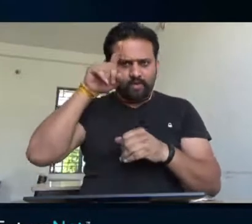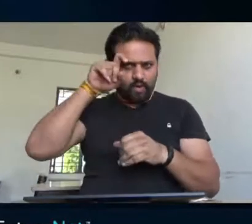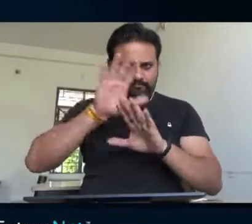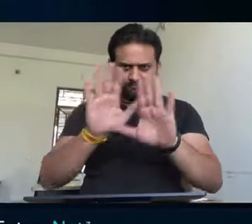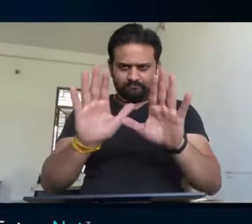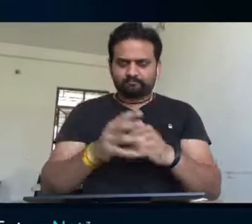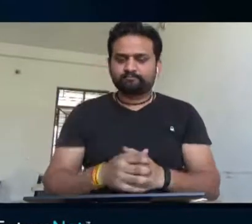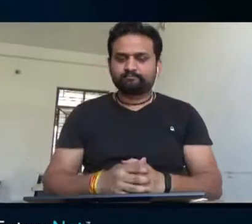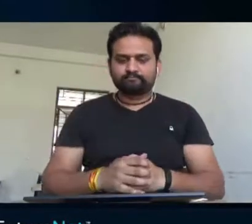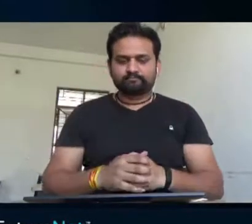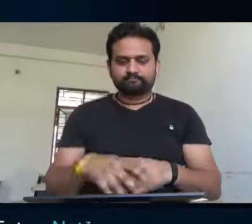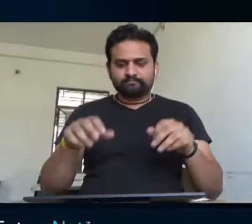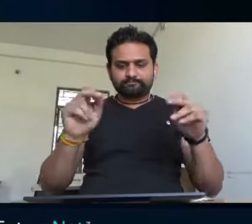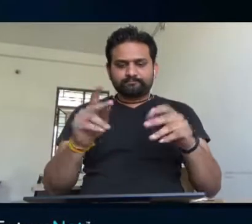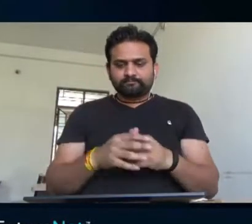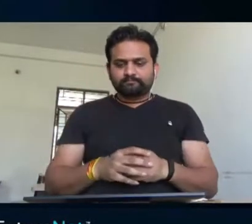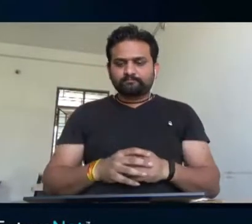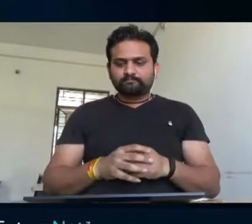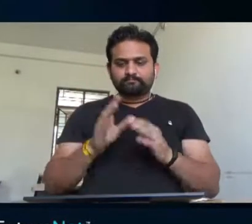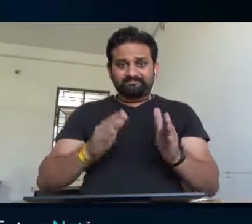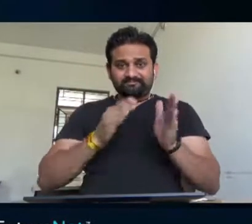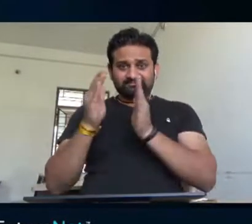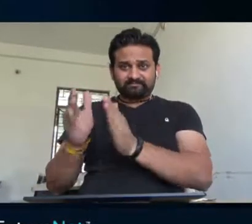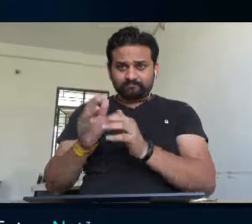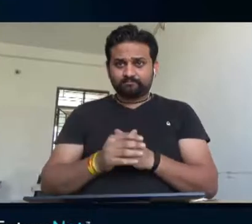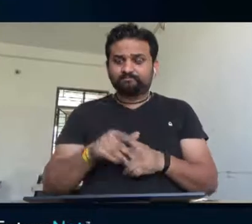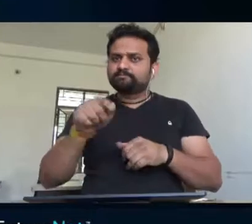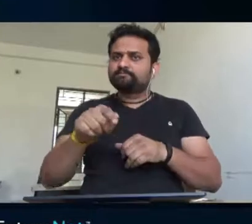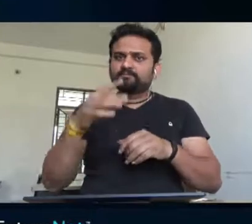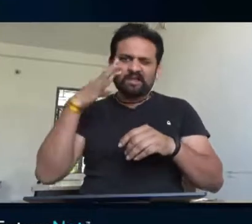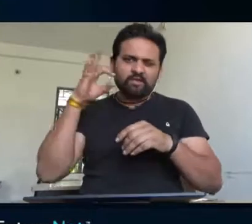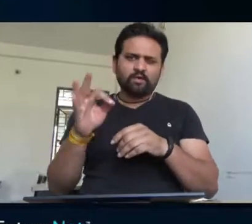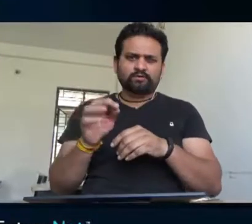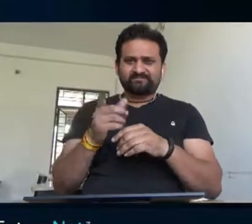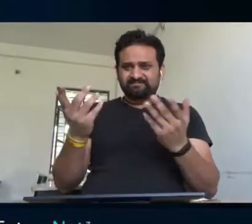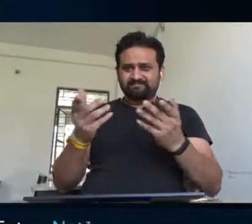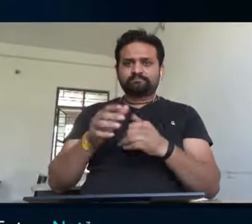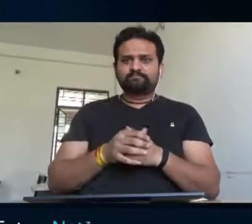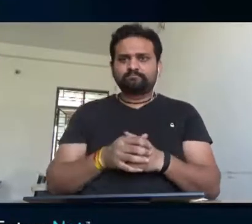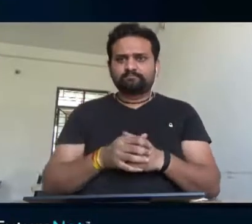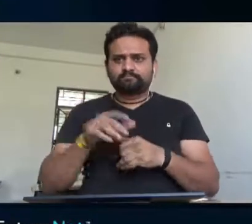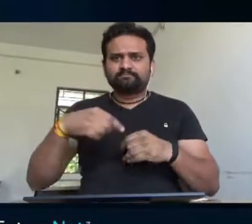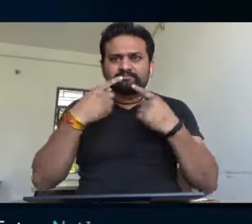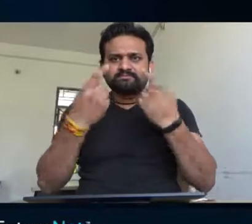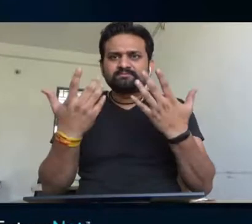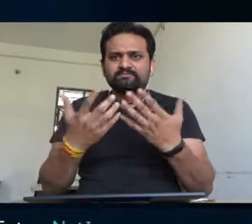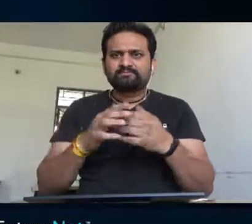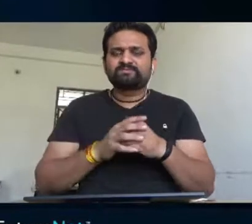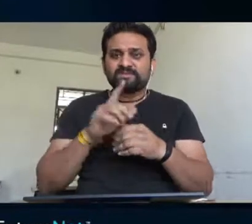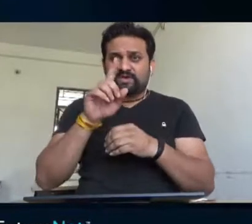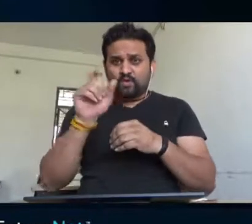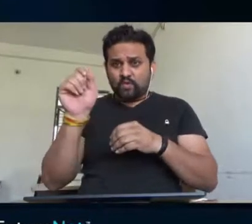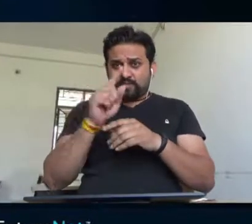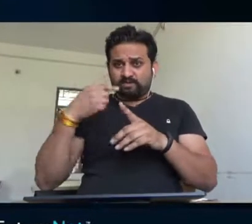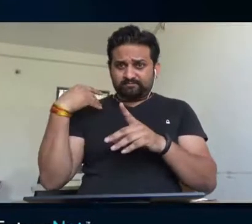about that. So, and yes, the next point is, and this is very important, because we saw now the results in the first